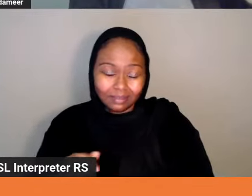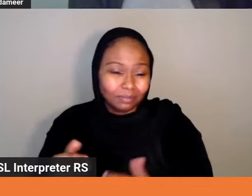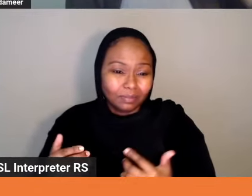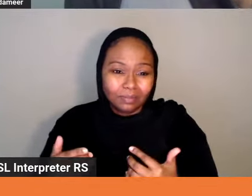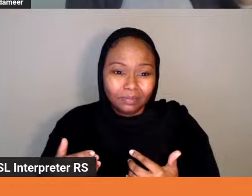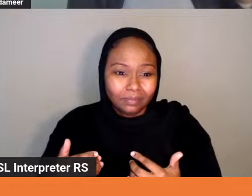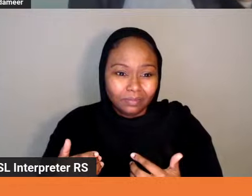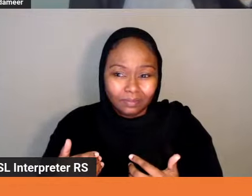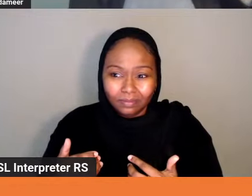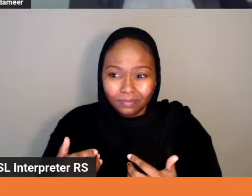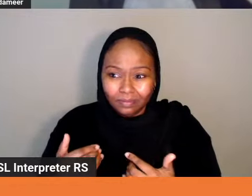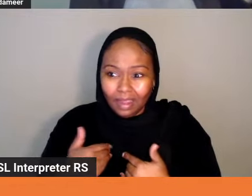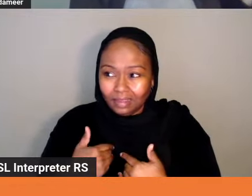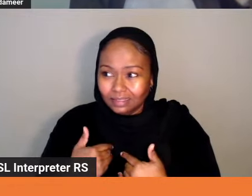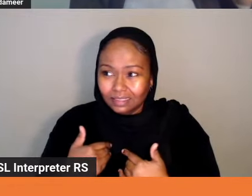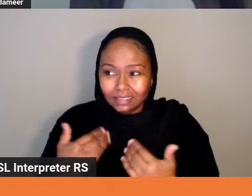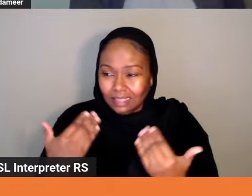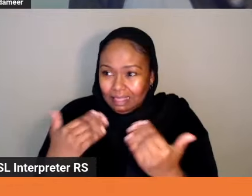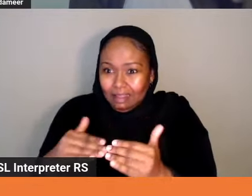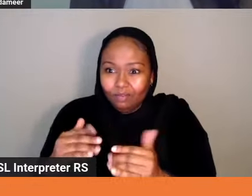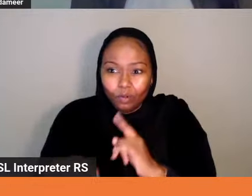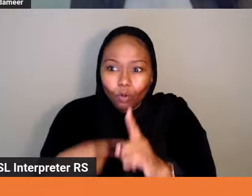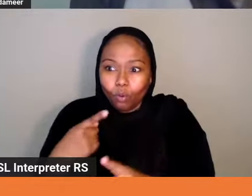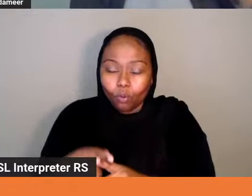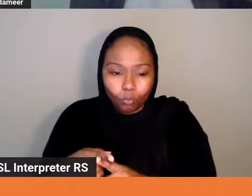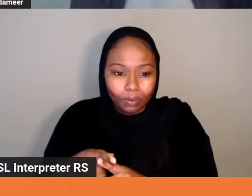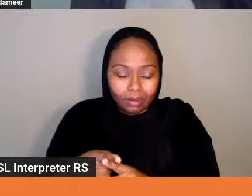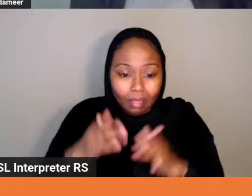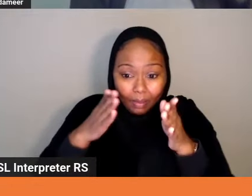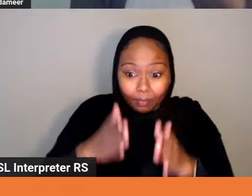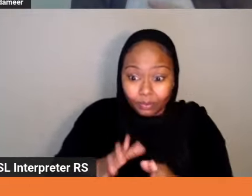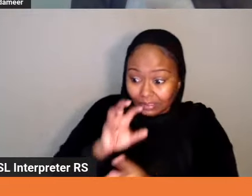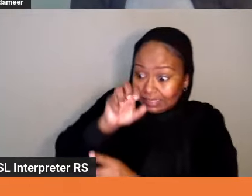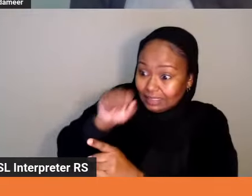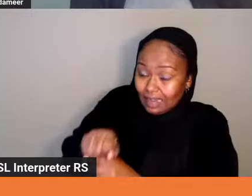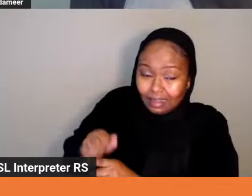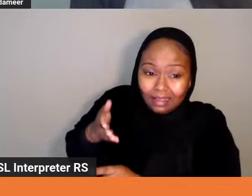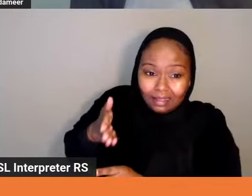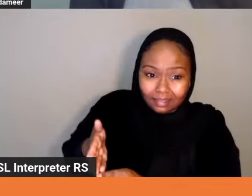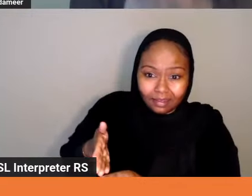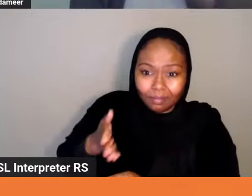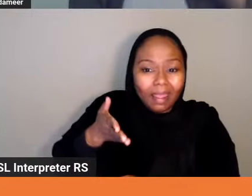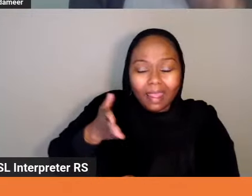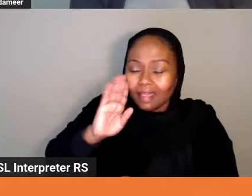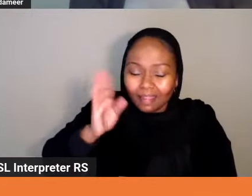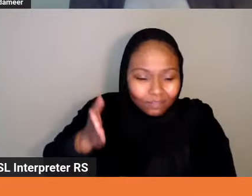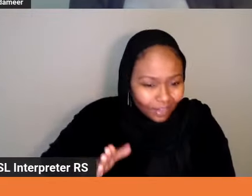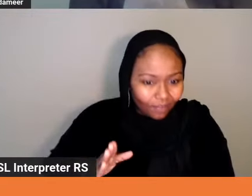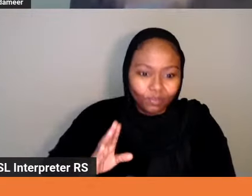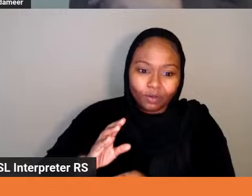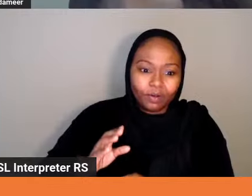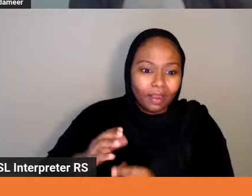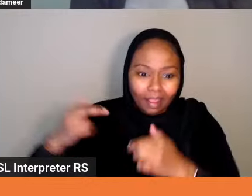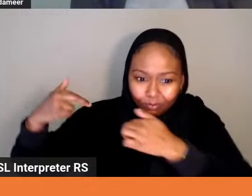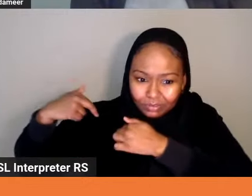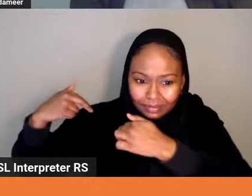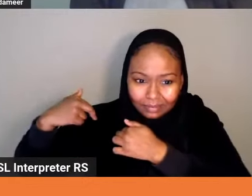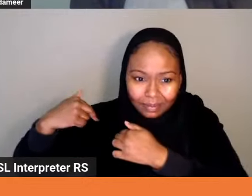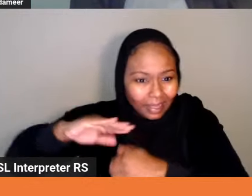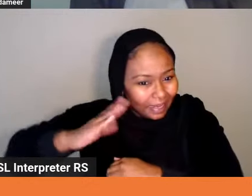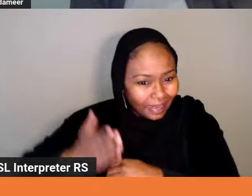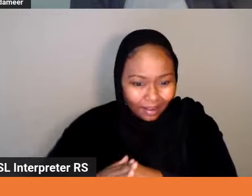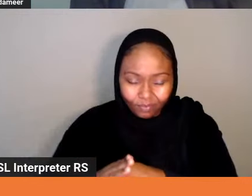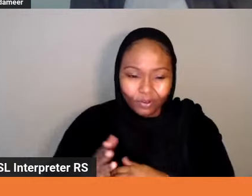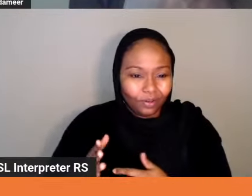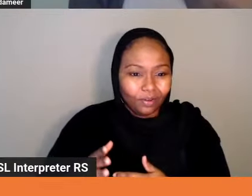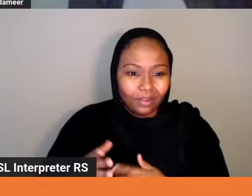the perpetrator of torture was found accountable in any legal system, not inside Israel,